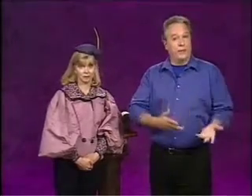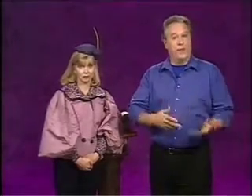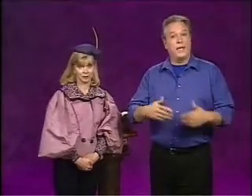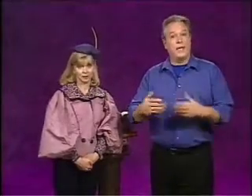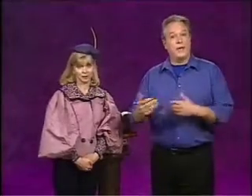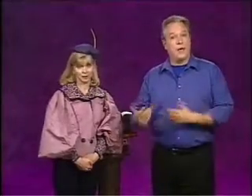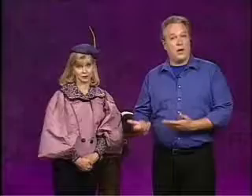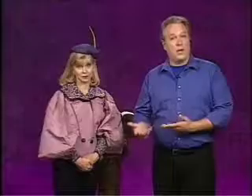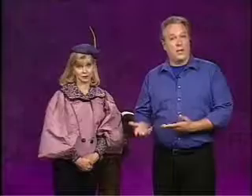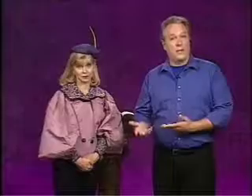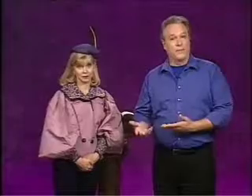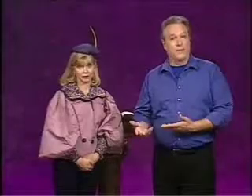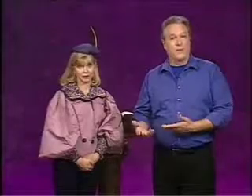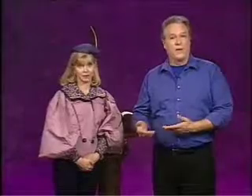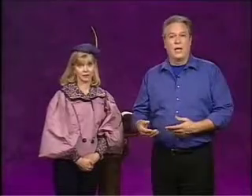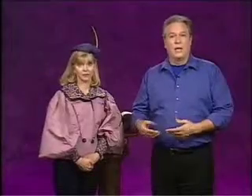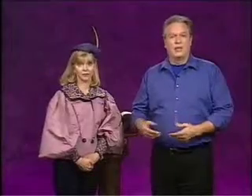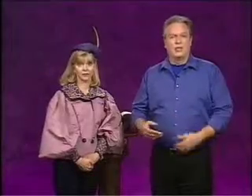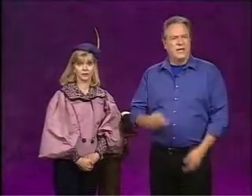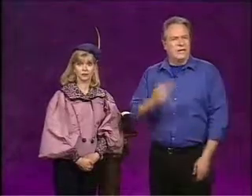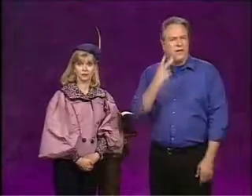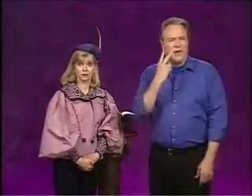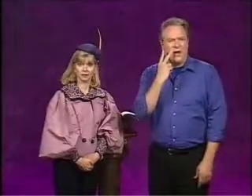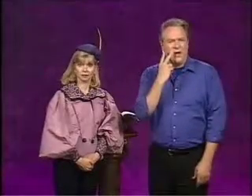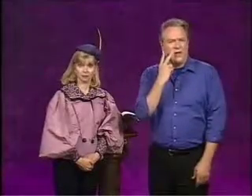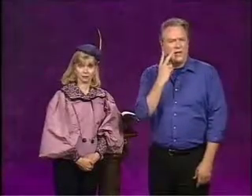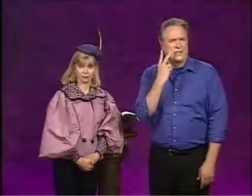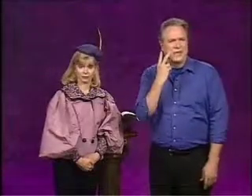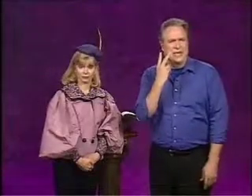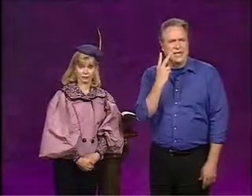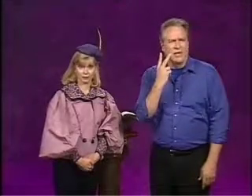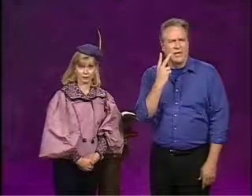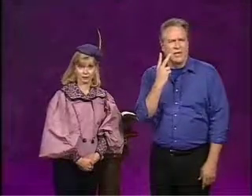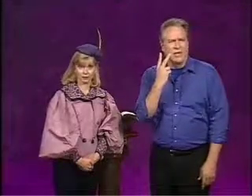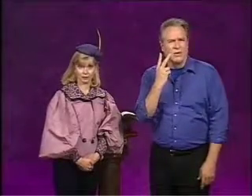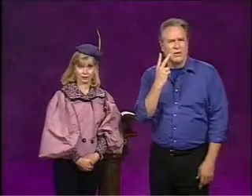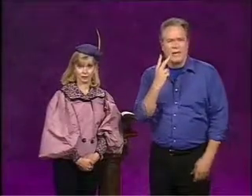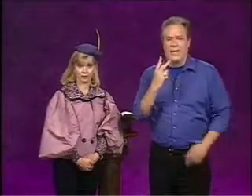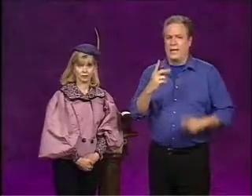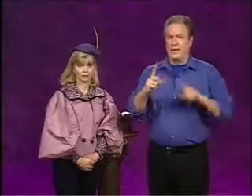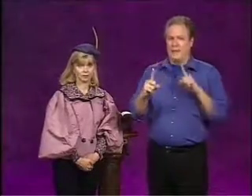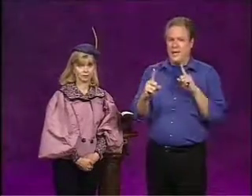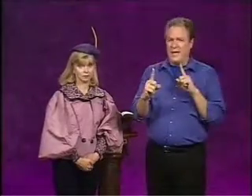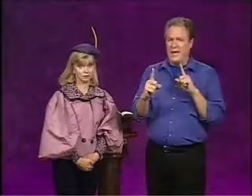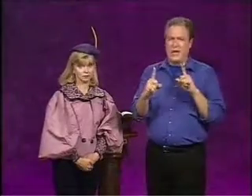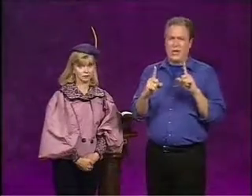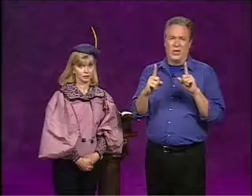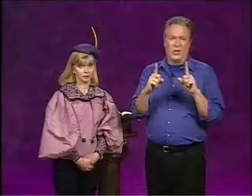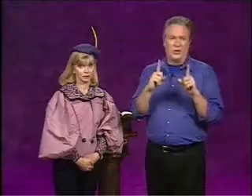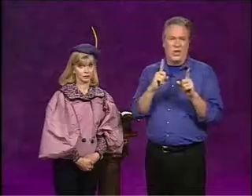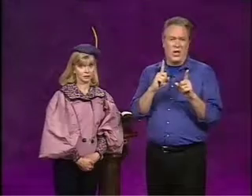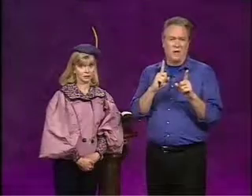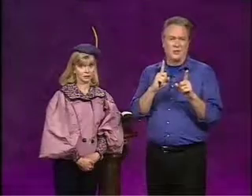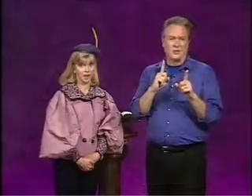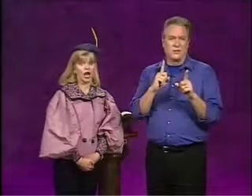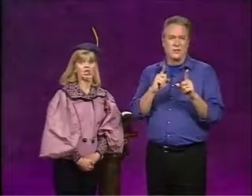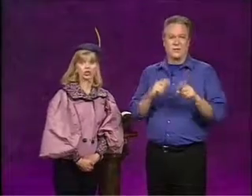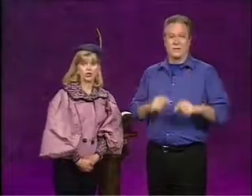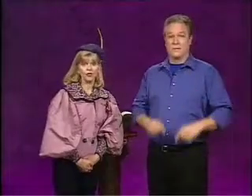barely and hardly. She can hardly see. He barely talks. So